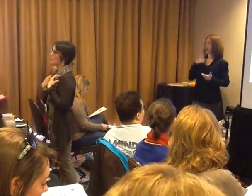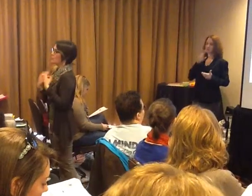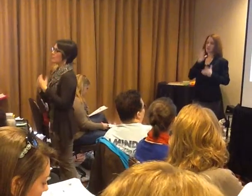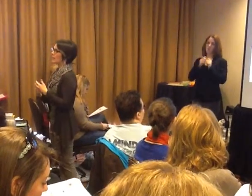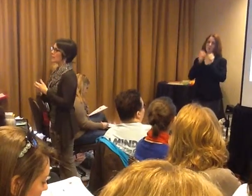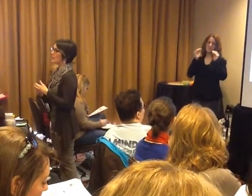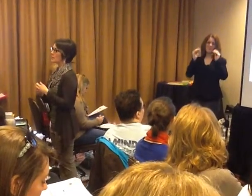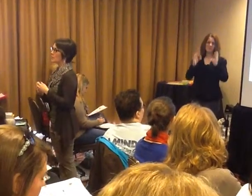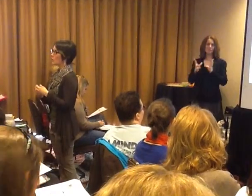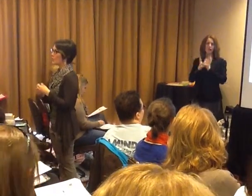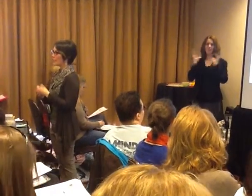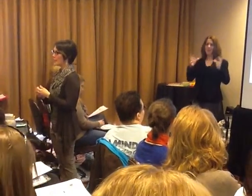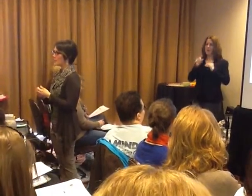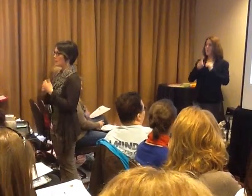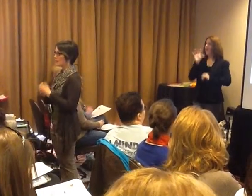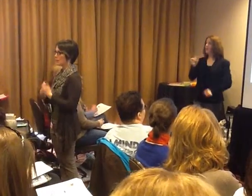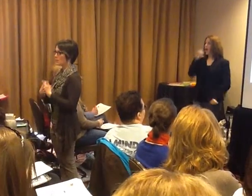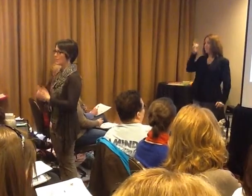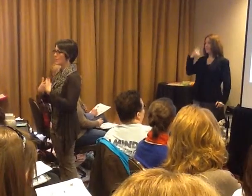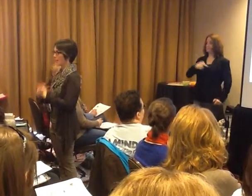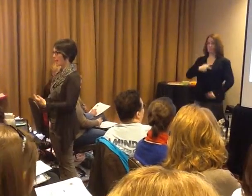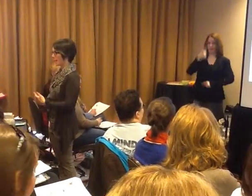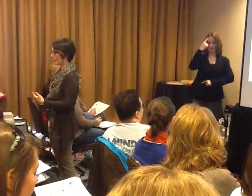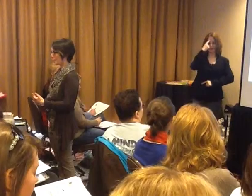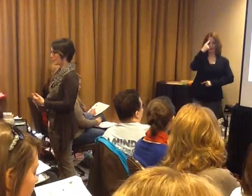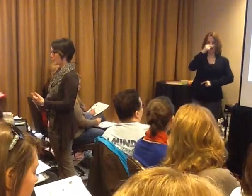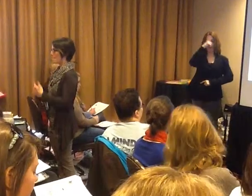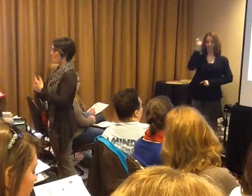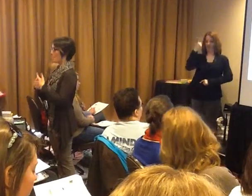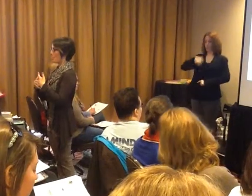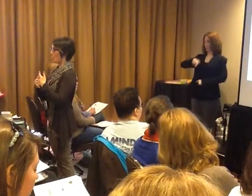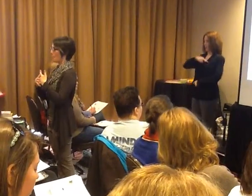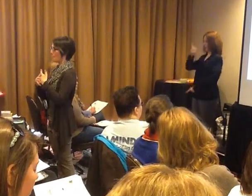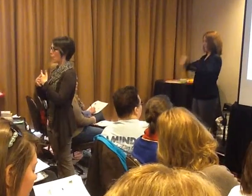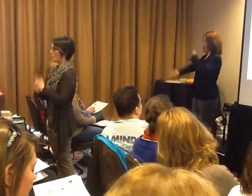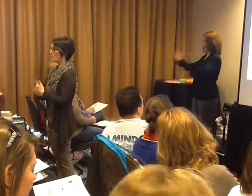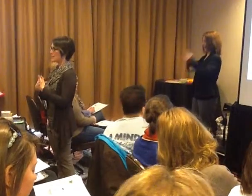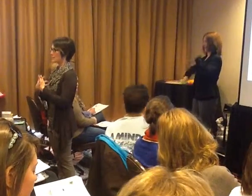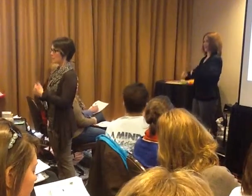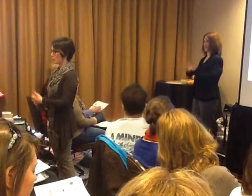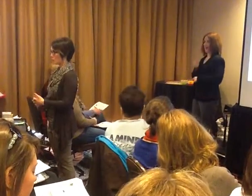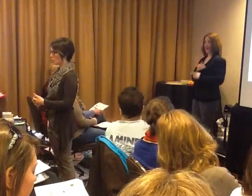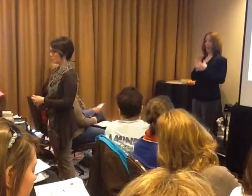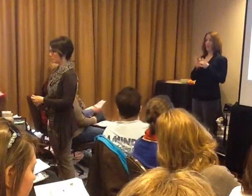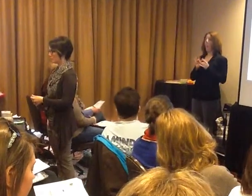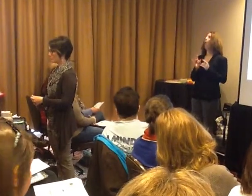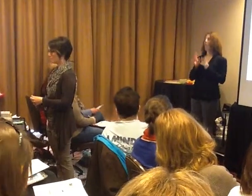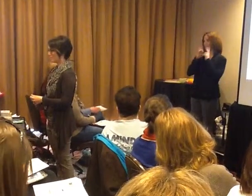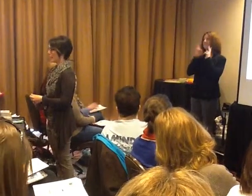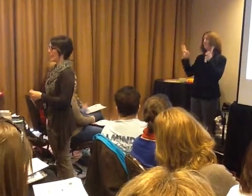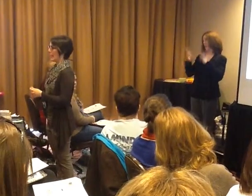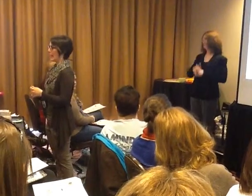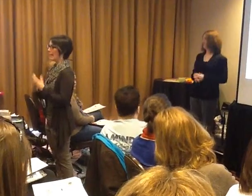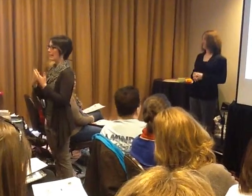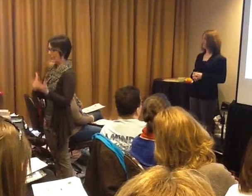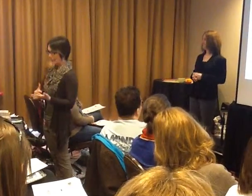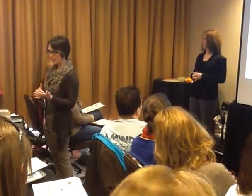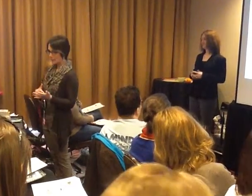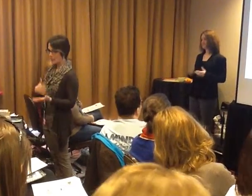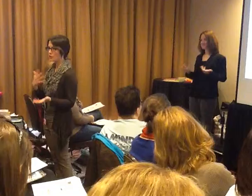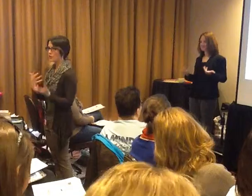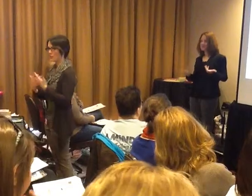about, because we think because we sign, our message is visual. And